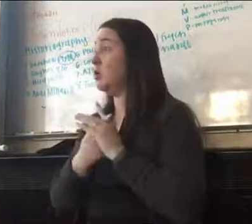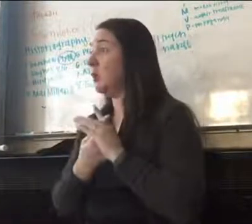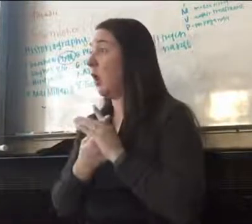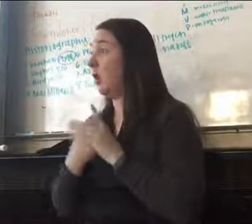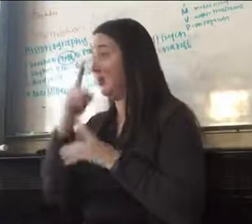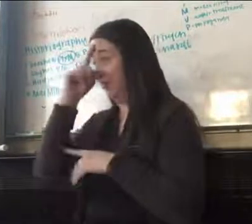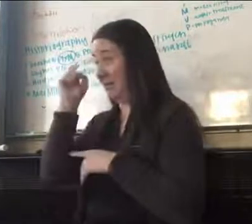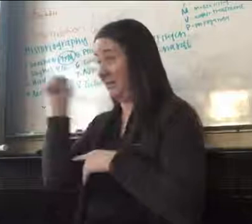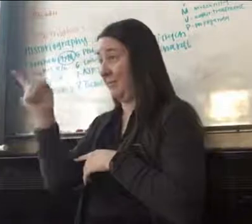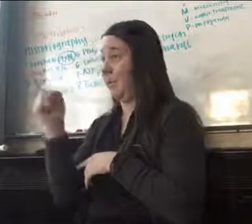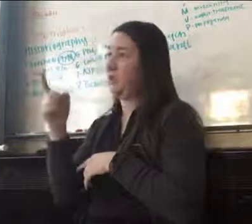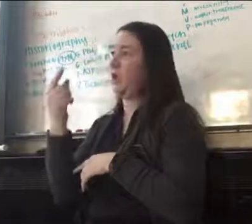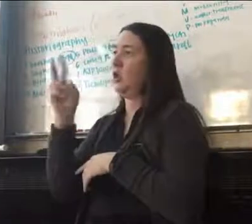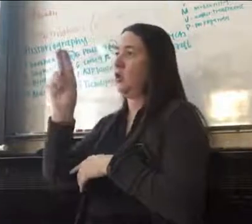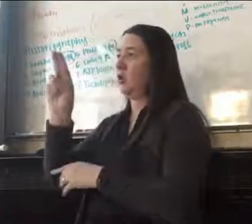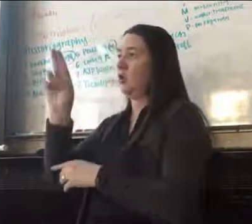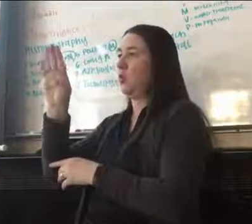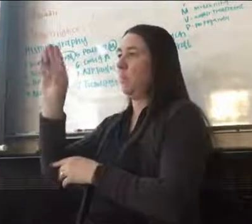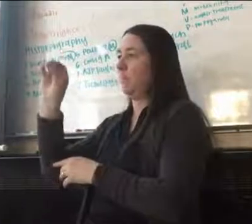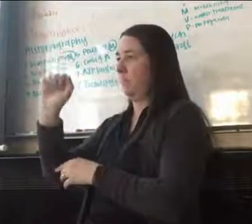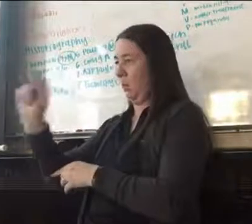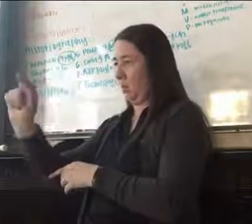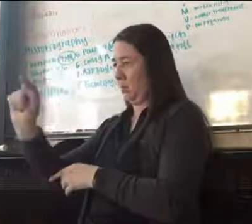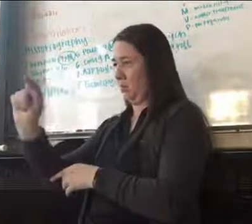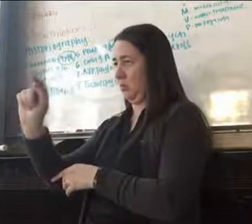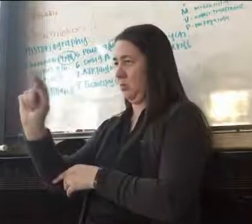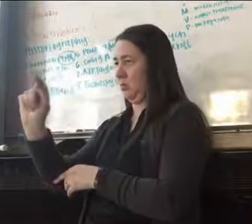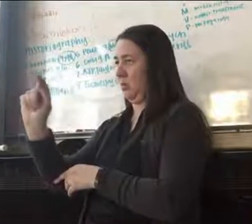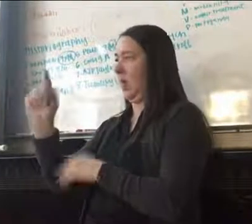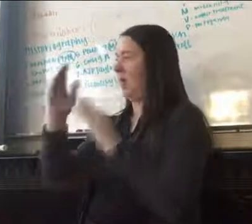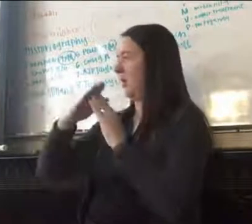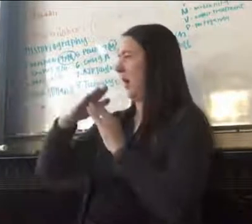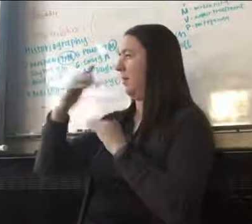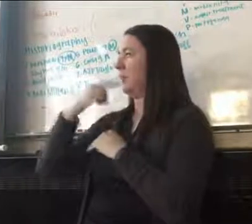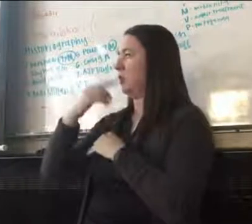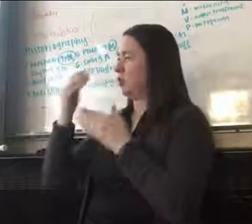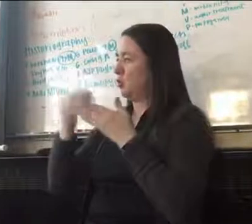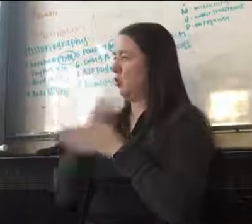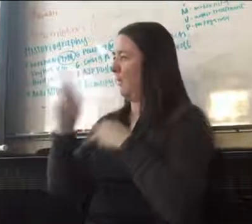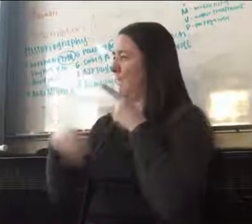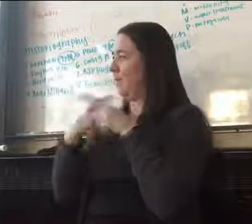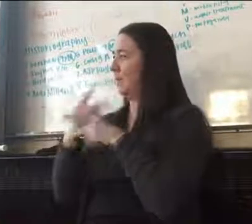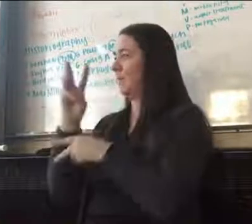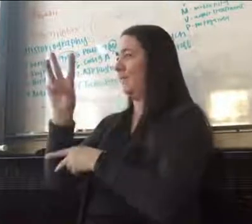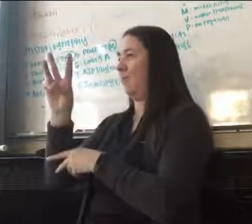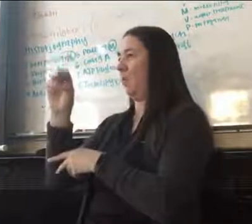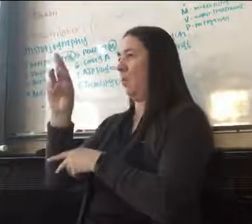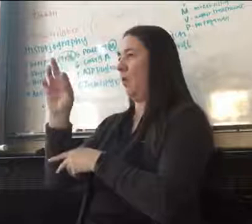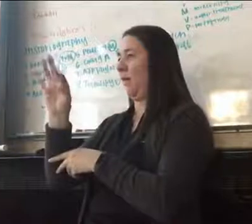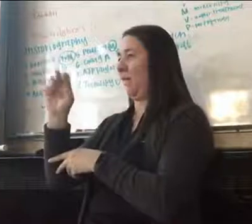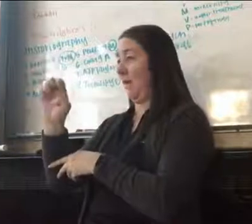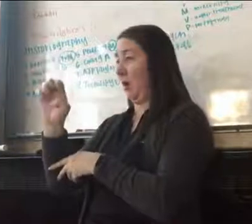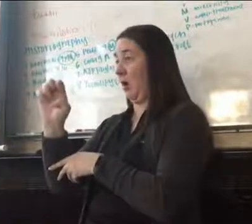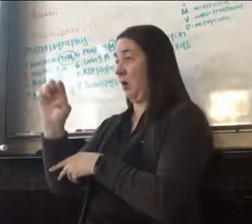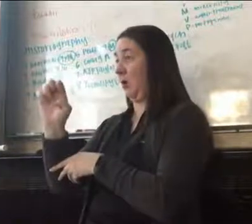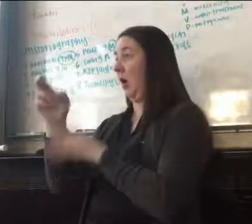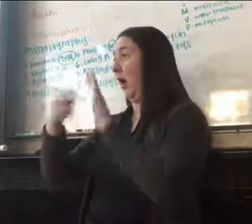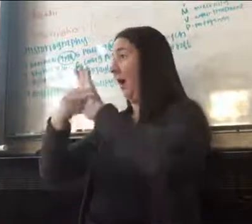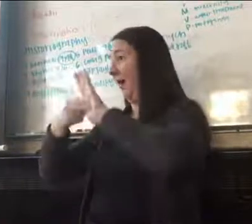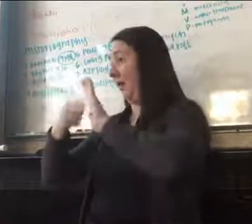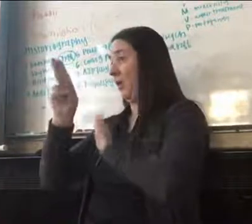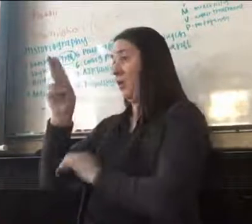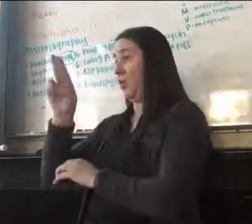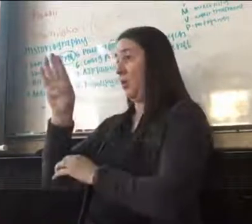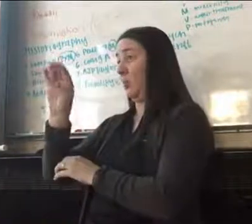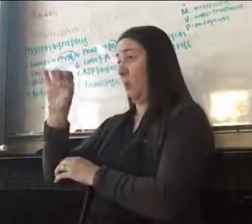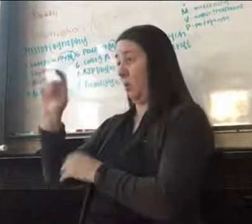German, what's called a U-boat. Up where it says new forms of warfare, if you will highlight the word U-boat, U-boat is a